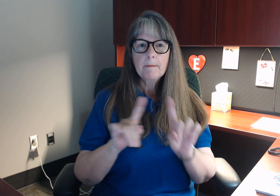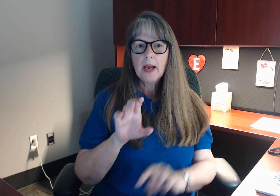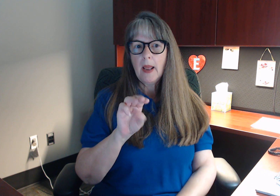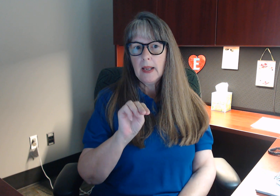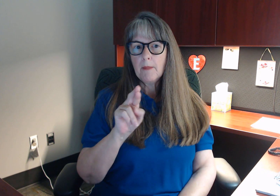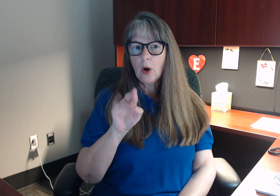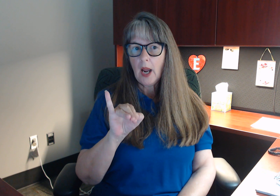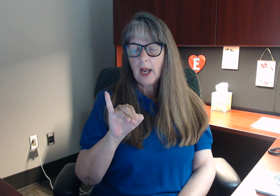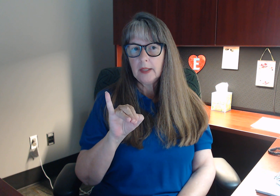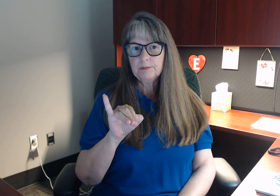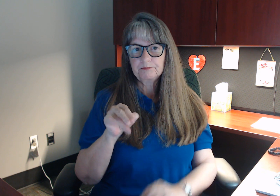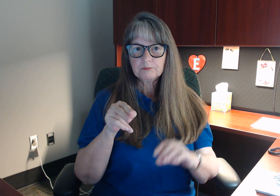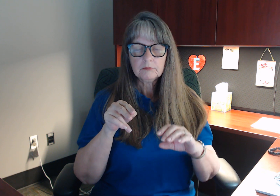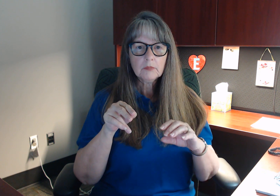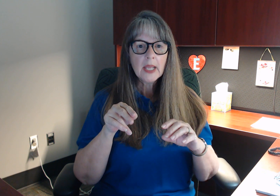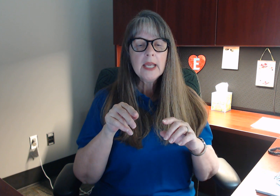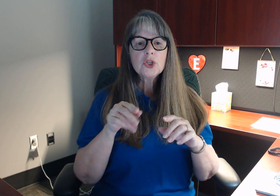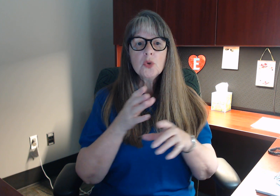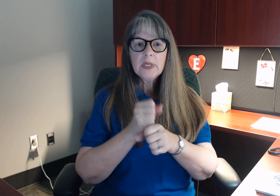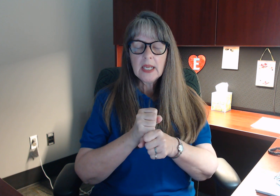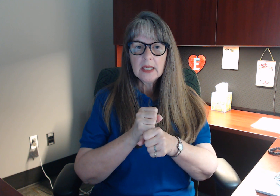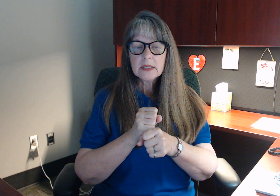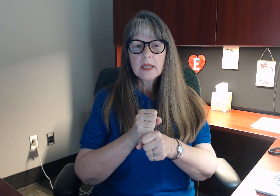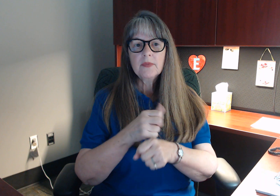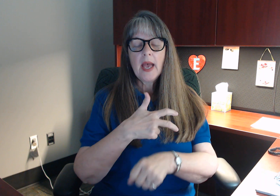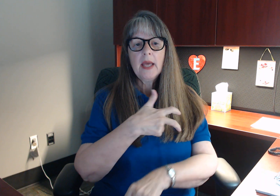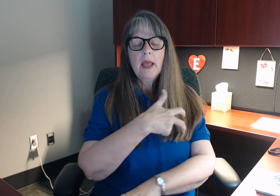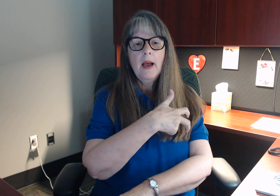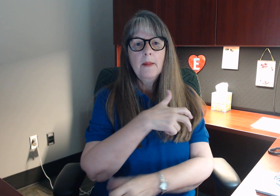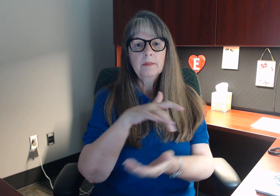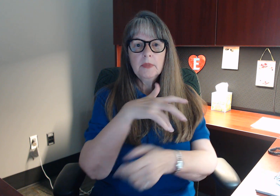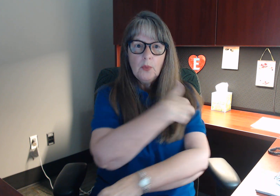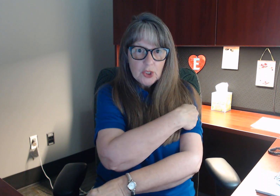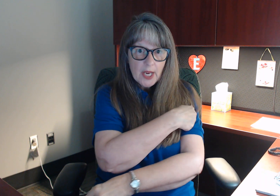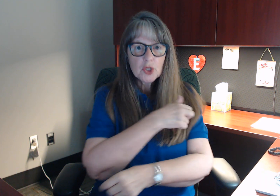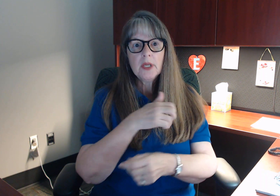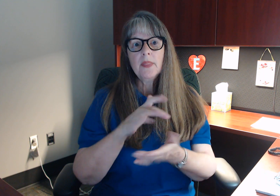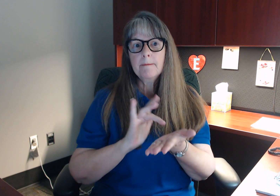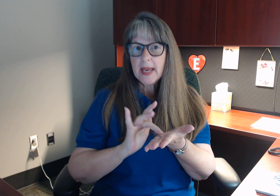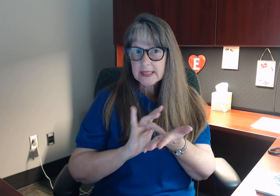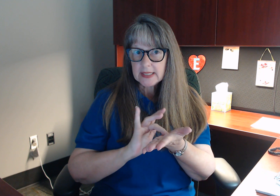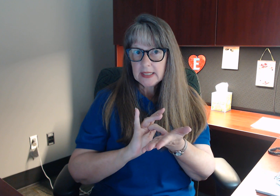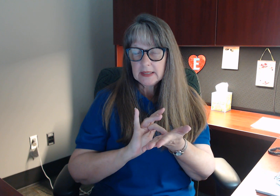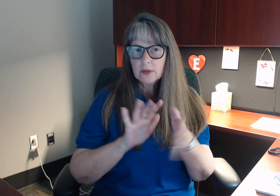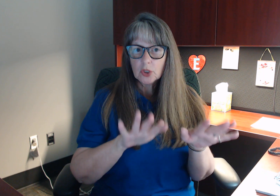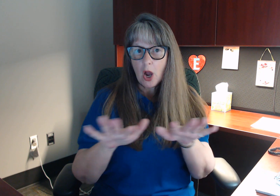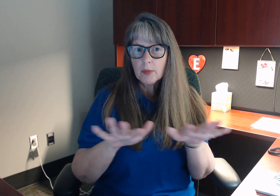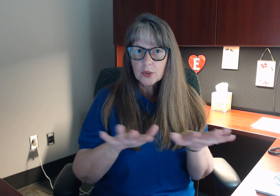an MRI, she would get that, injection, the medicine to calm her down